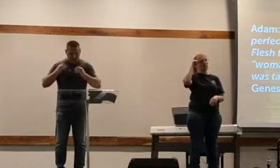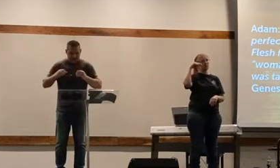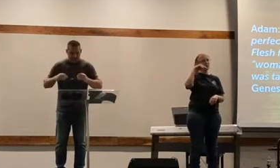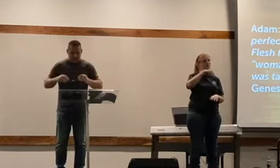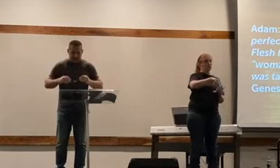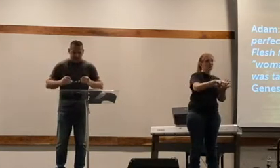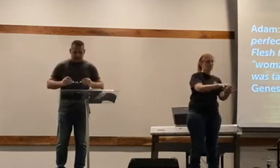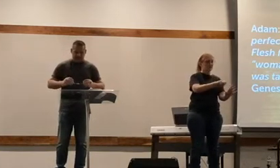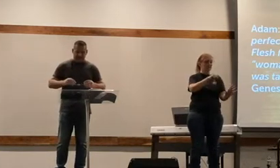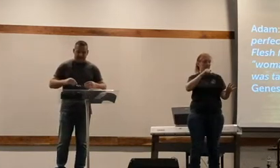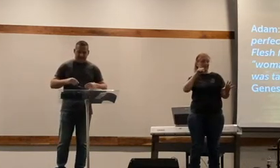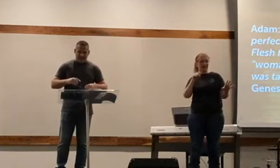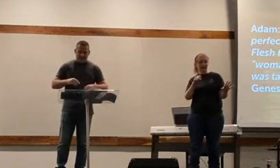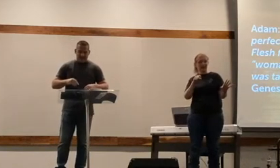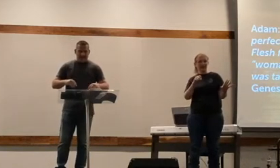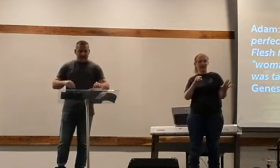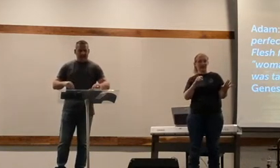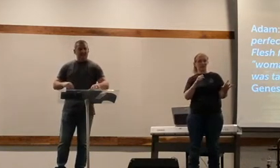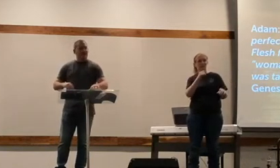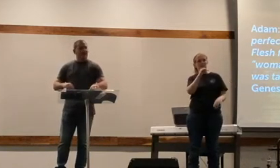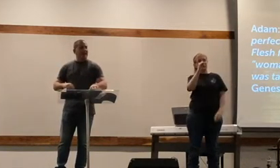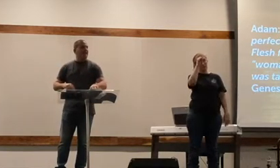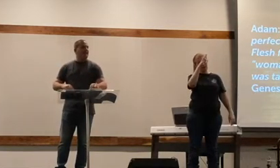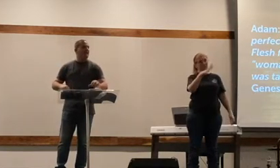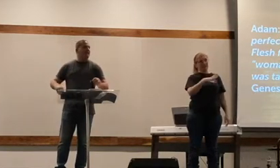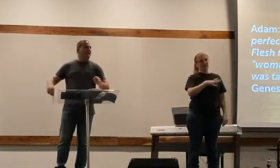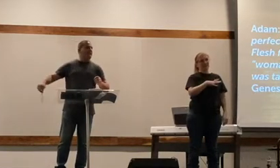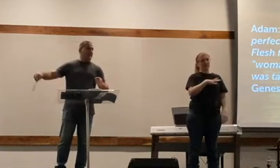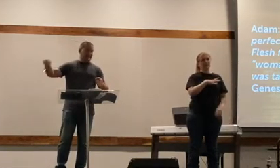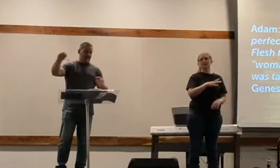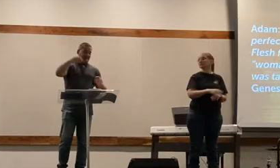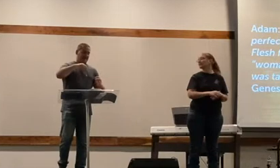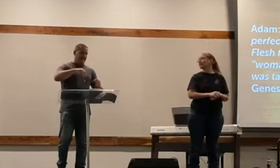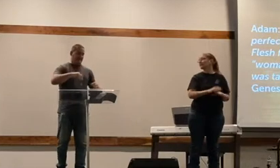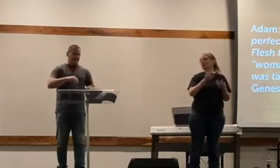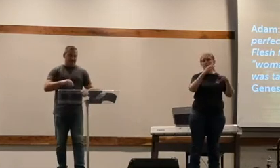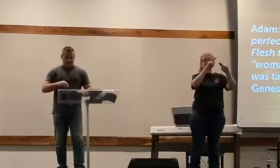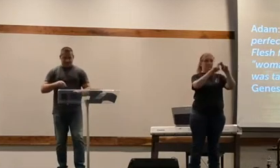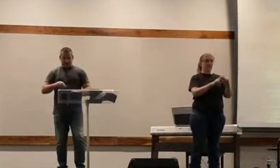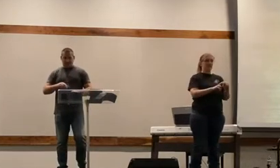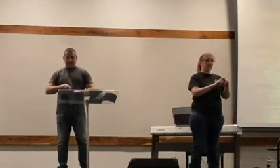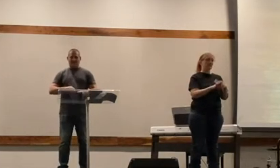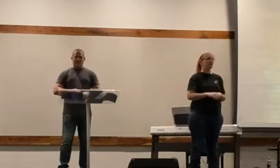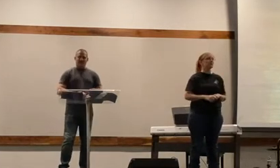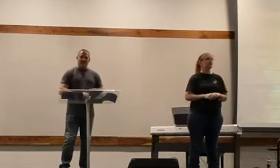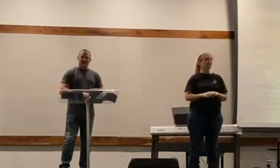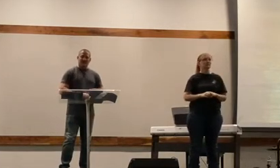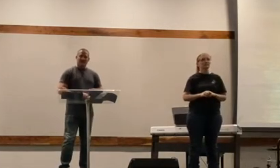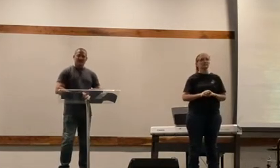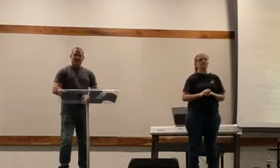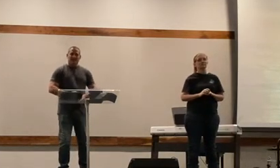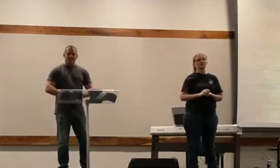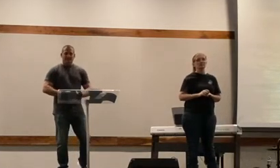as an eternal reminder that she was taken out of man. You guys can have a seat. Have a seat.